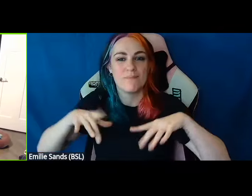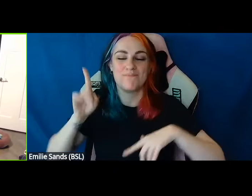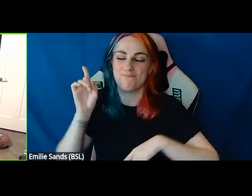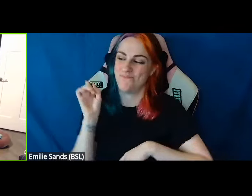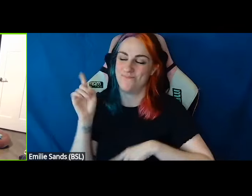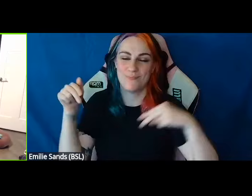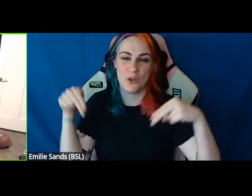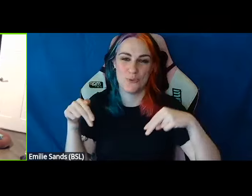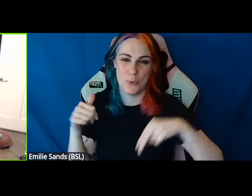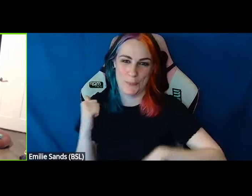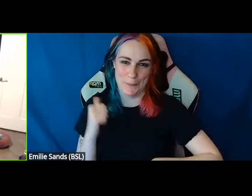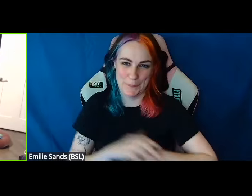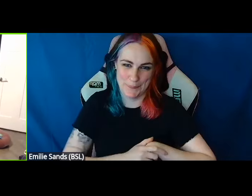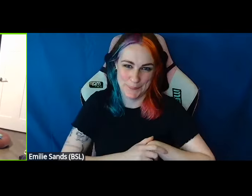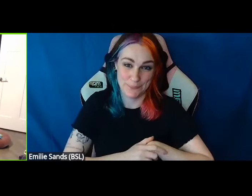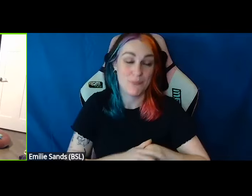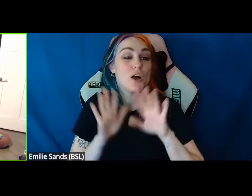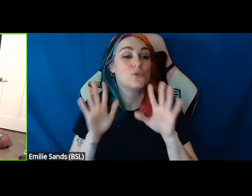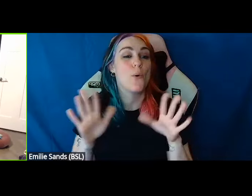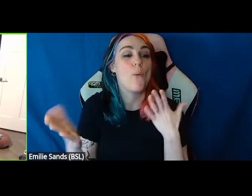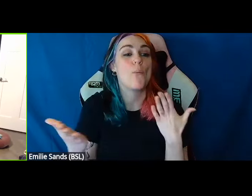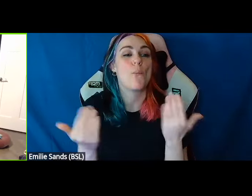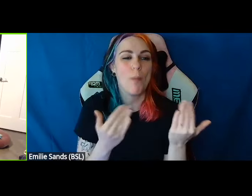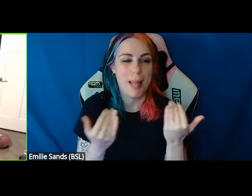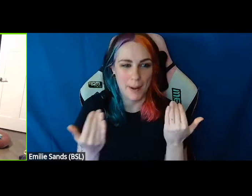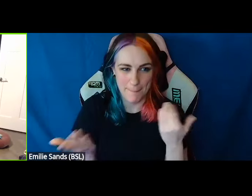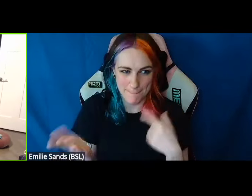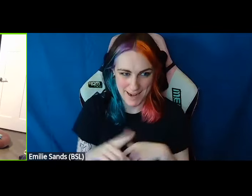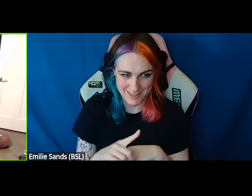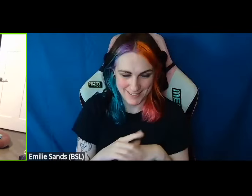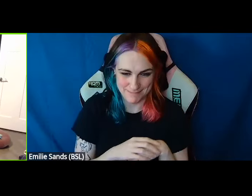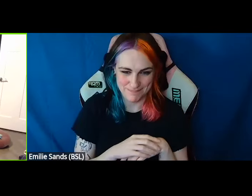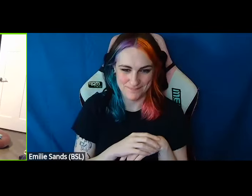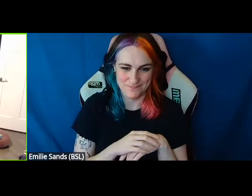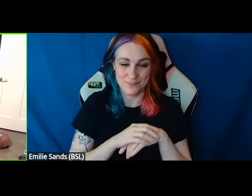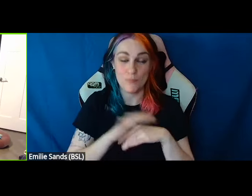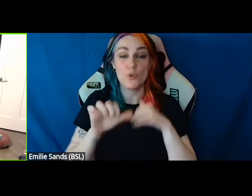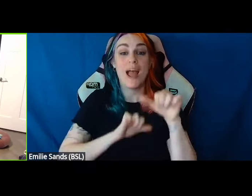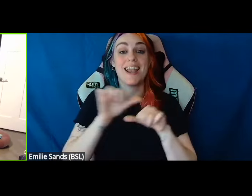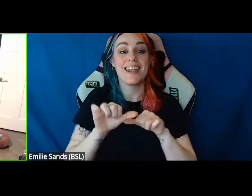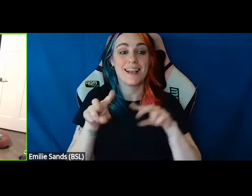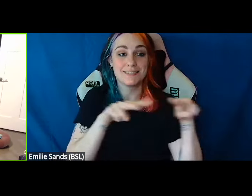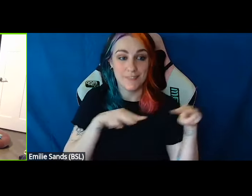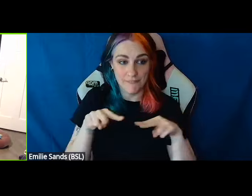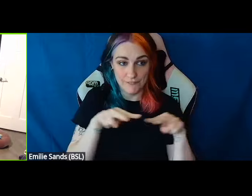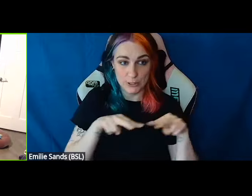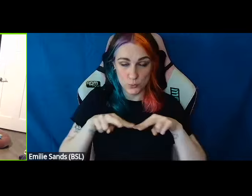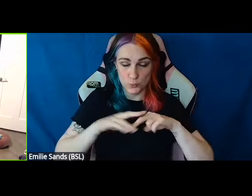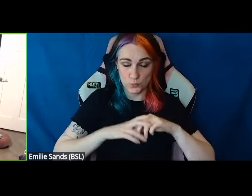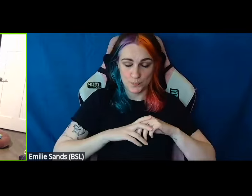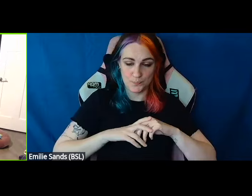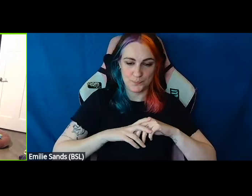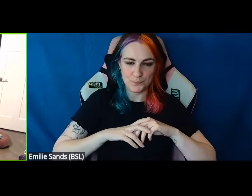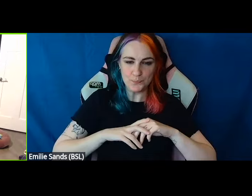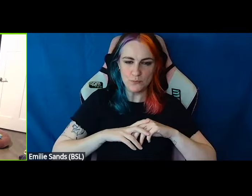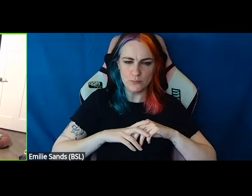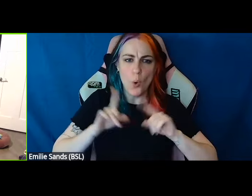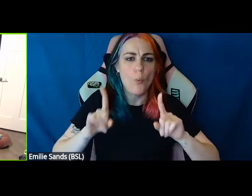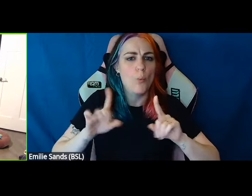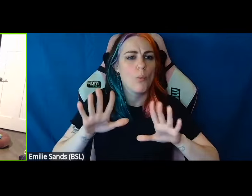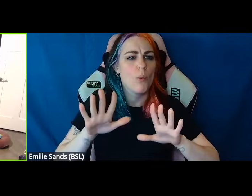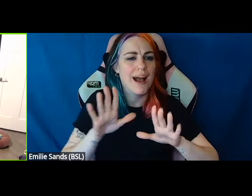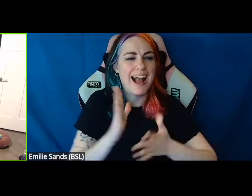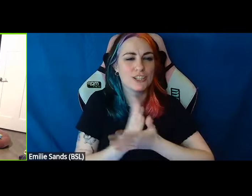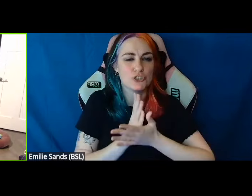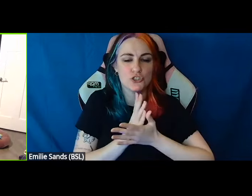So, welcome back for our next video. Um, oh, actually,